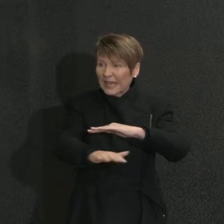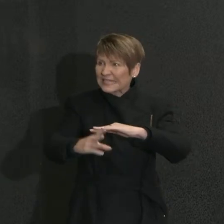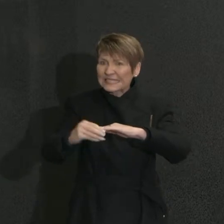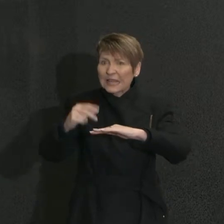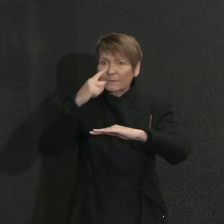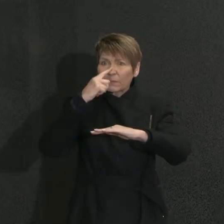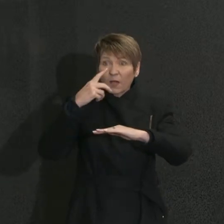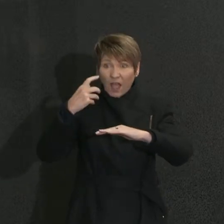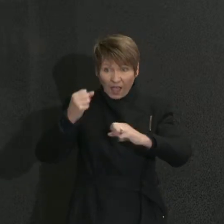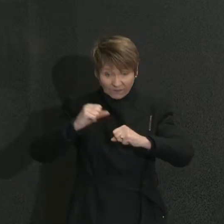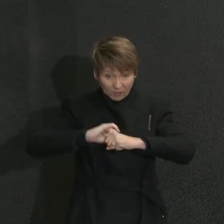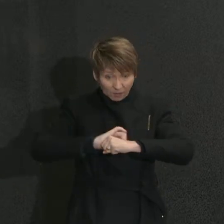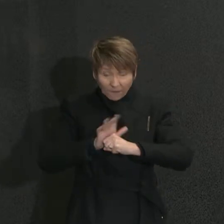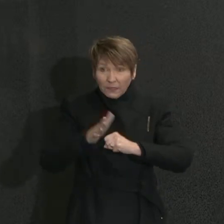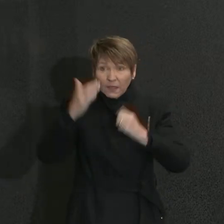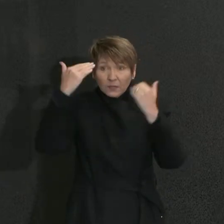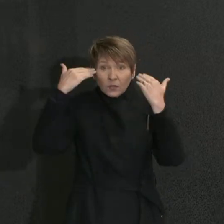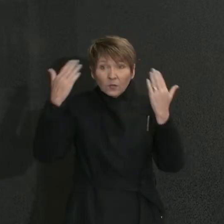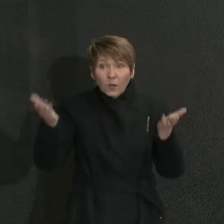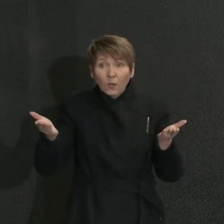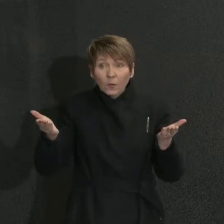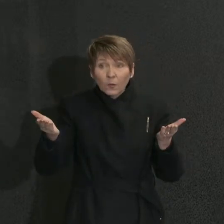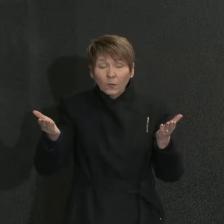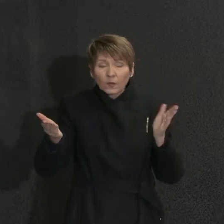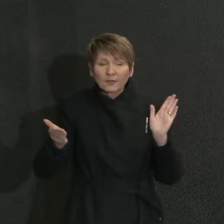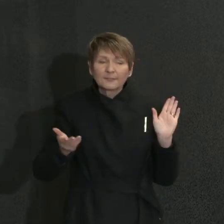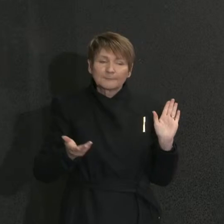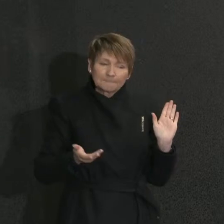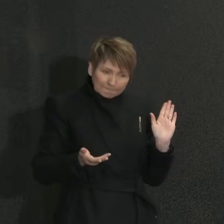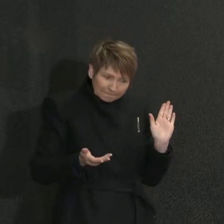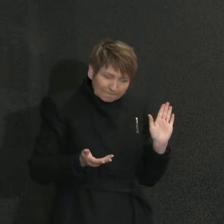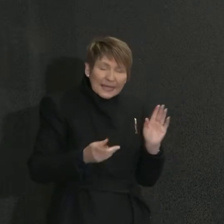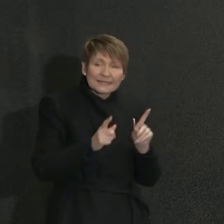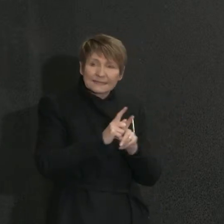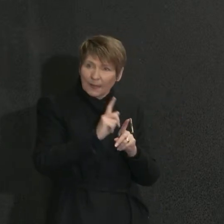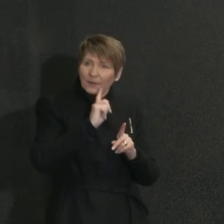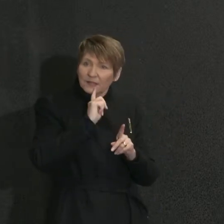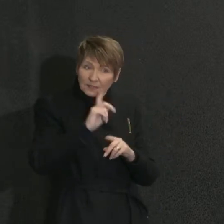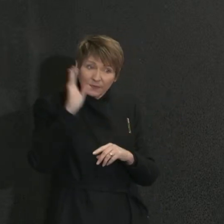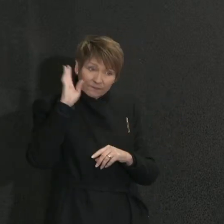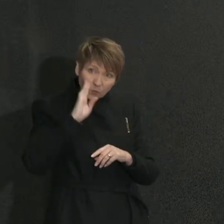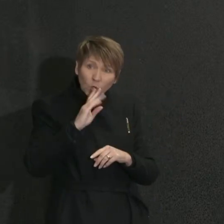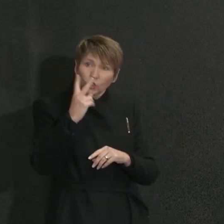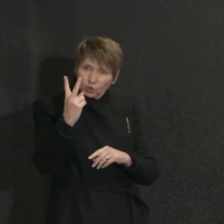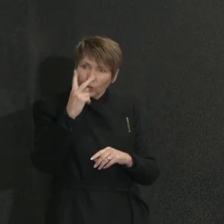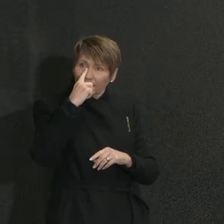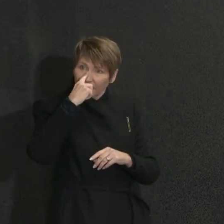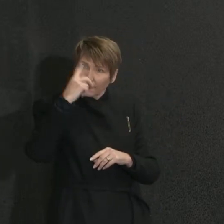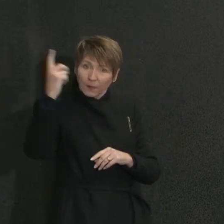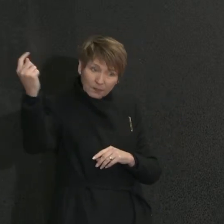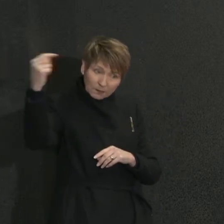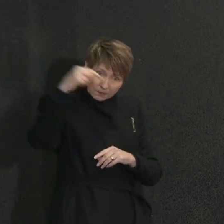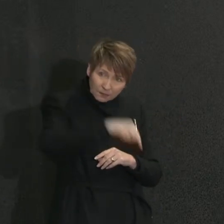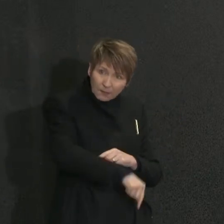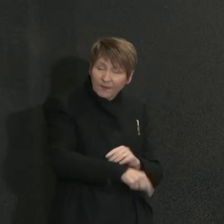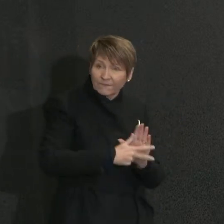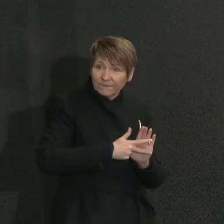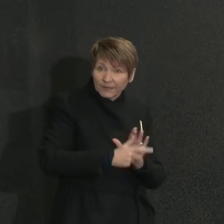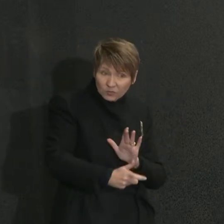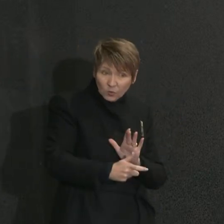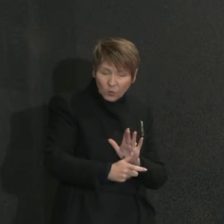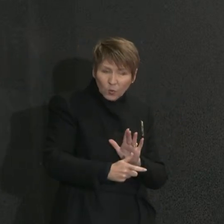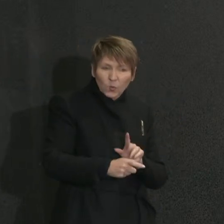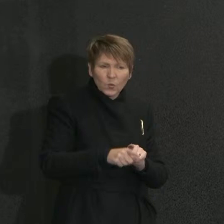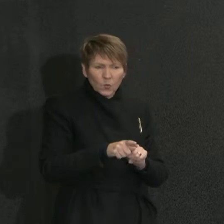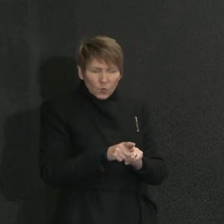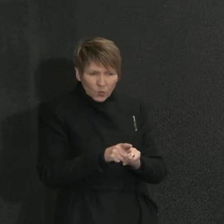to you is whenever you've got a mystery case, regardless of those two people and their history and the work we're doing to try and fill in